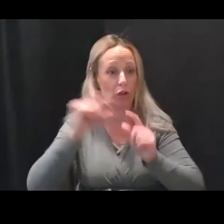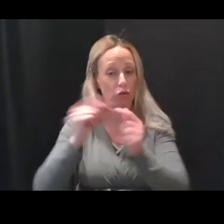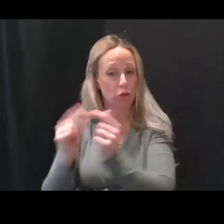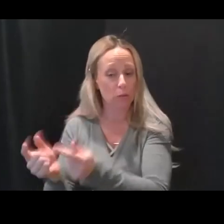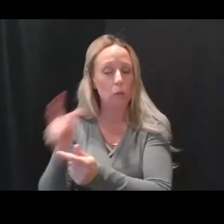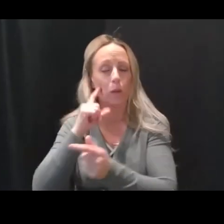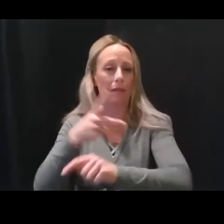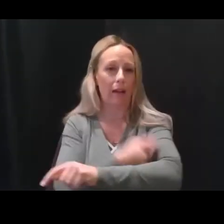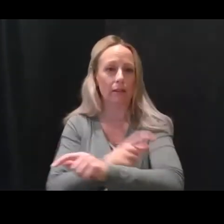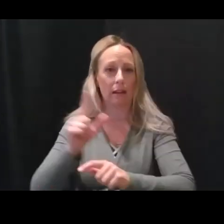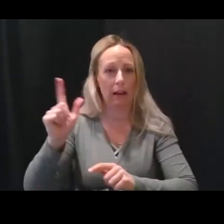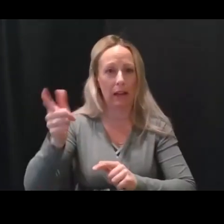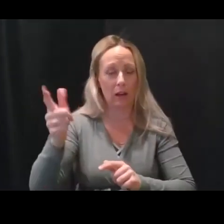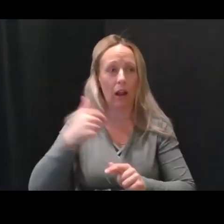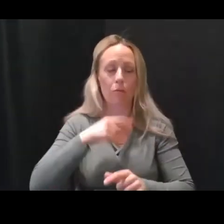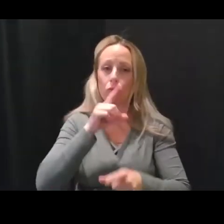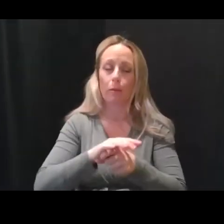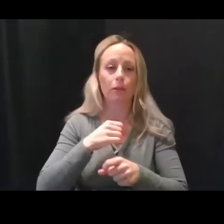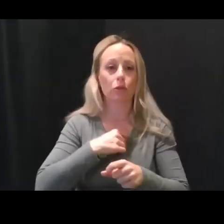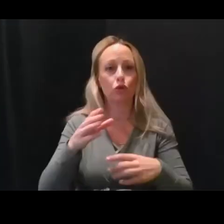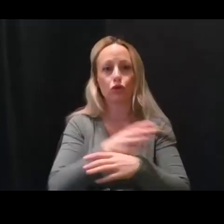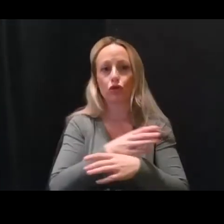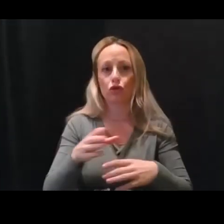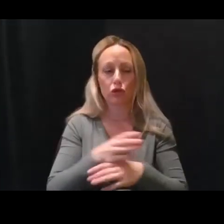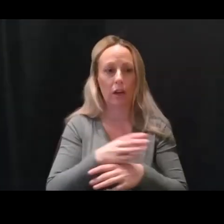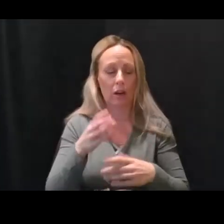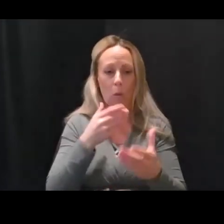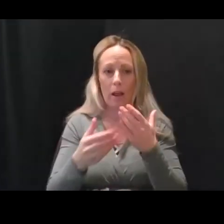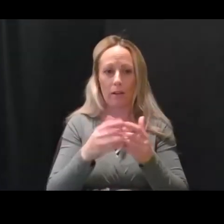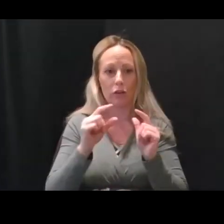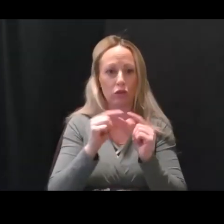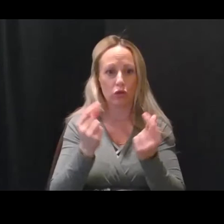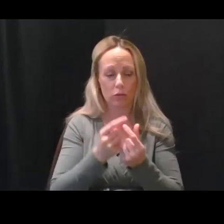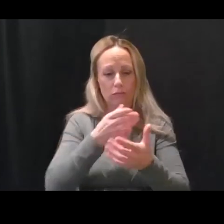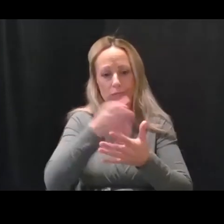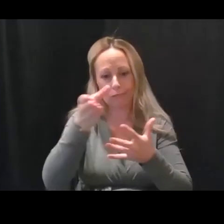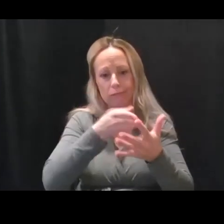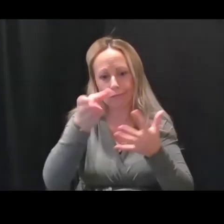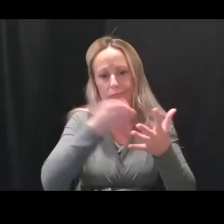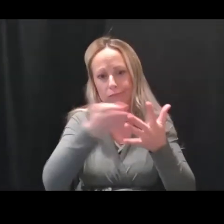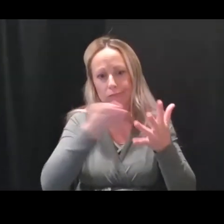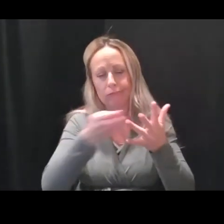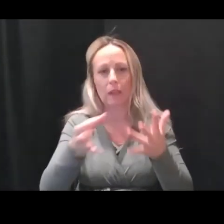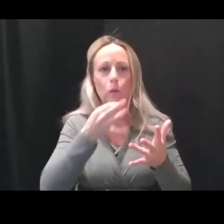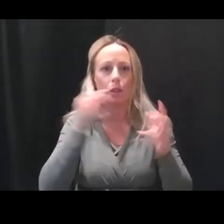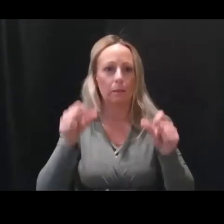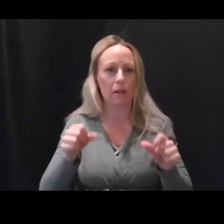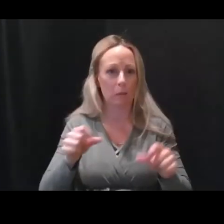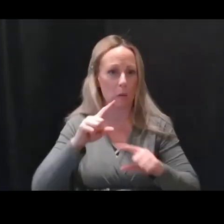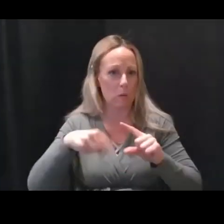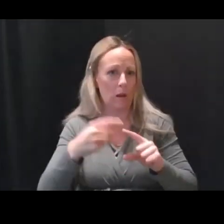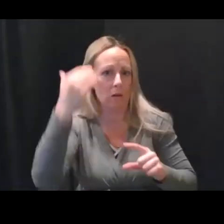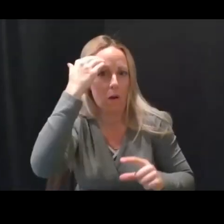We promise to share information regarding the groups getting vaccinated as soon as we can.